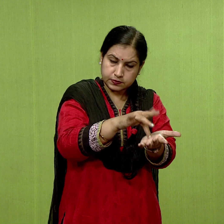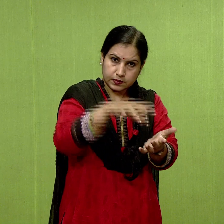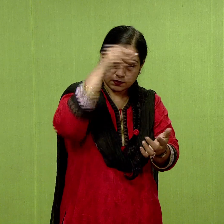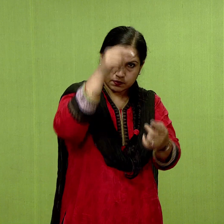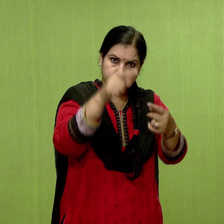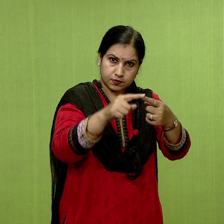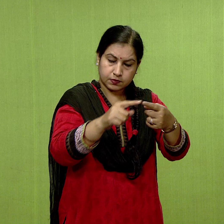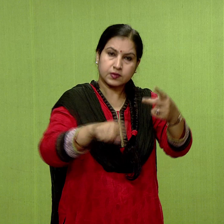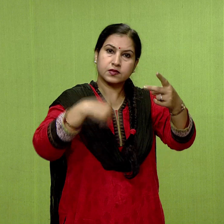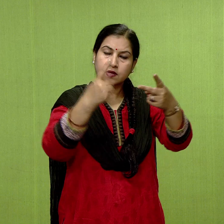and relative location.